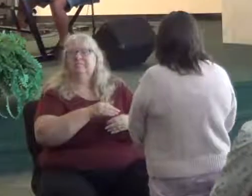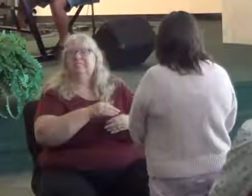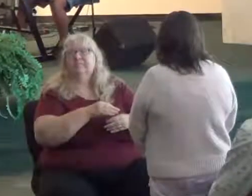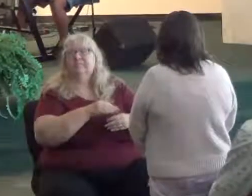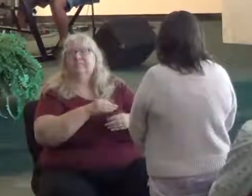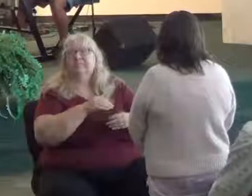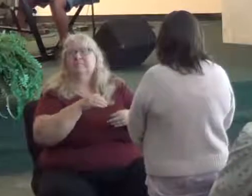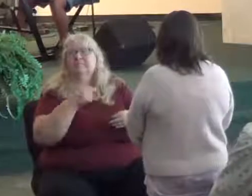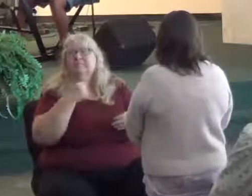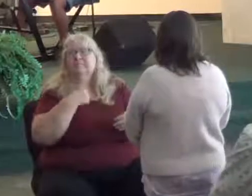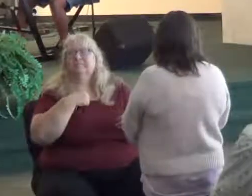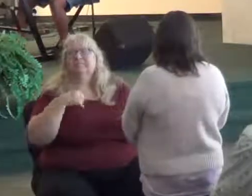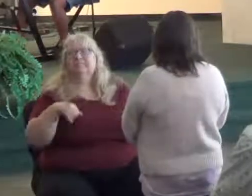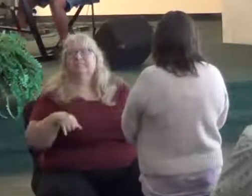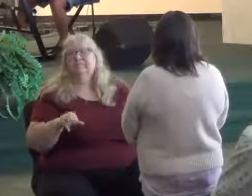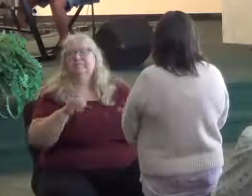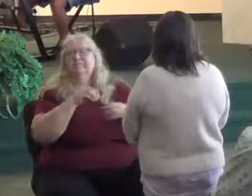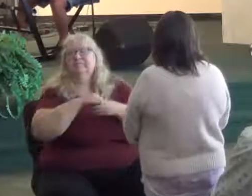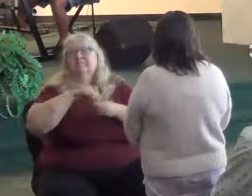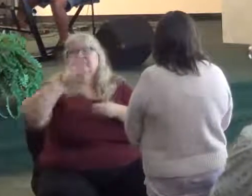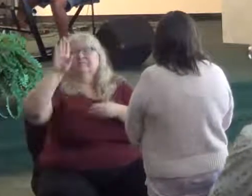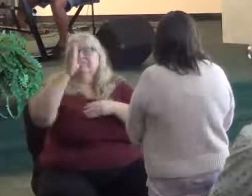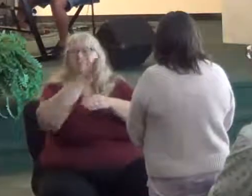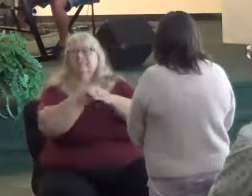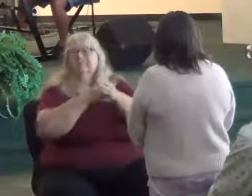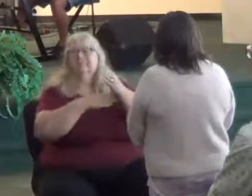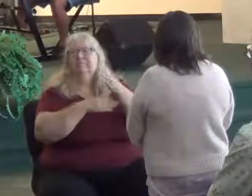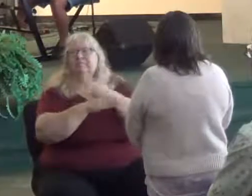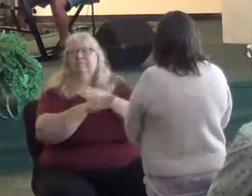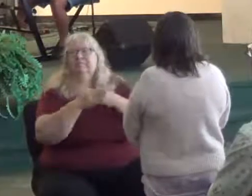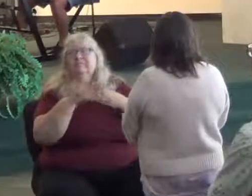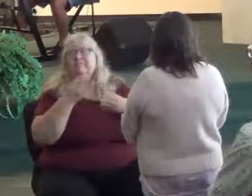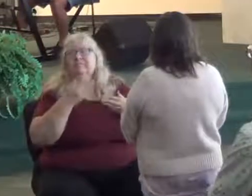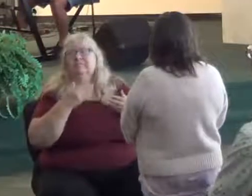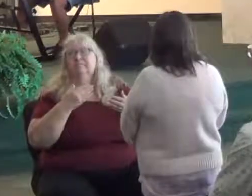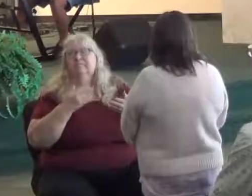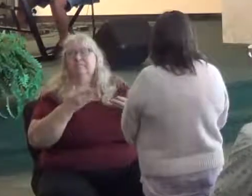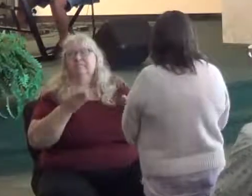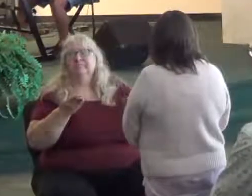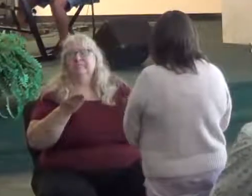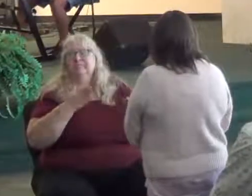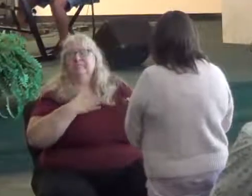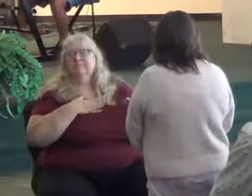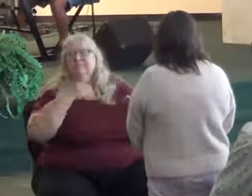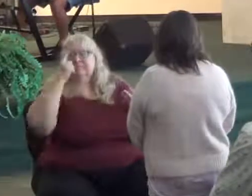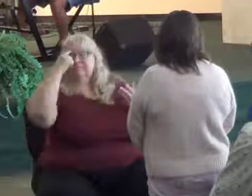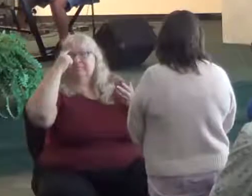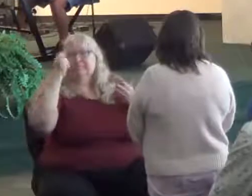Still in your hands, this is my confidence.